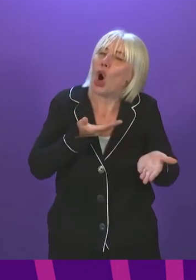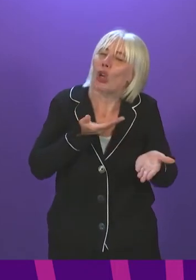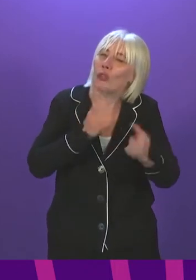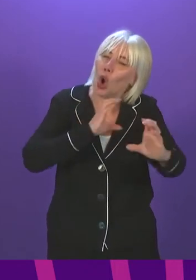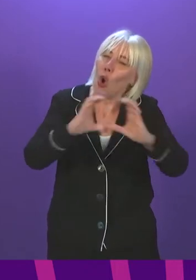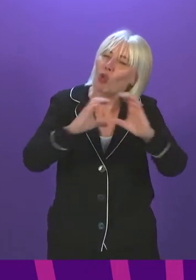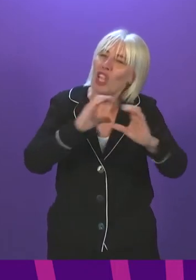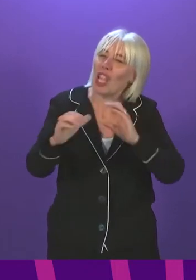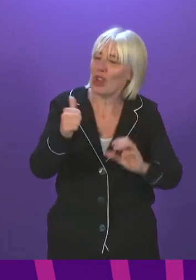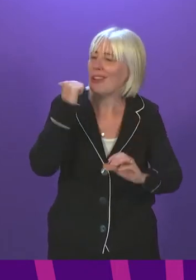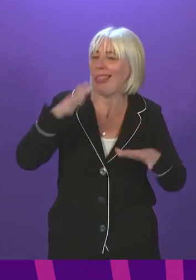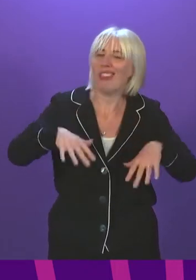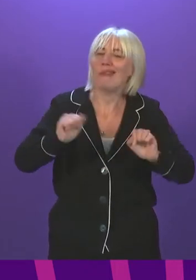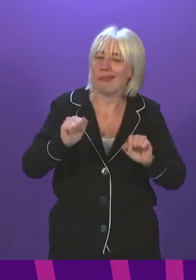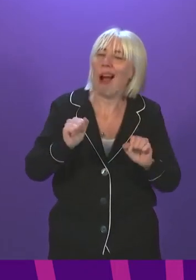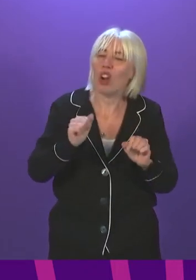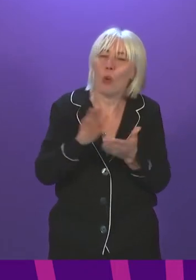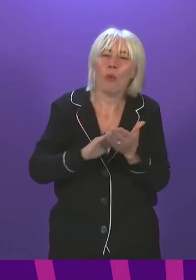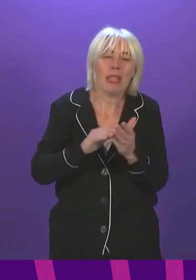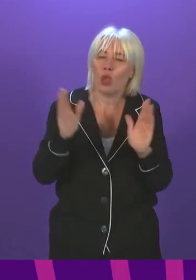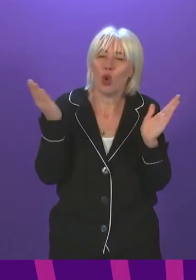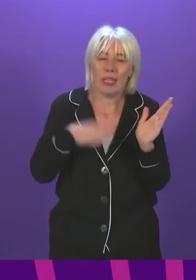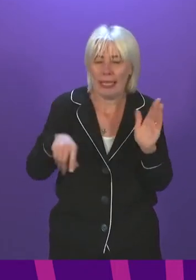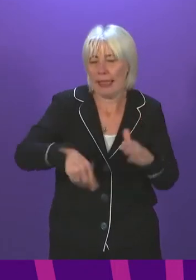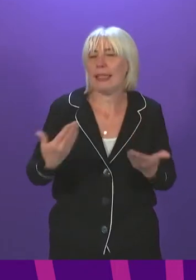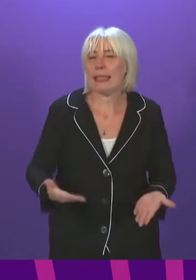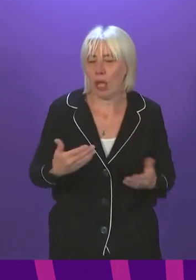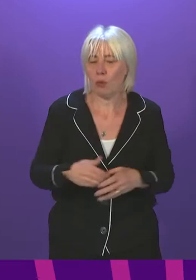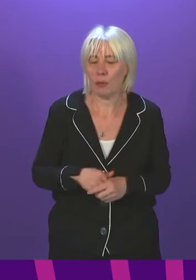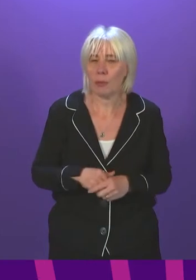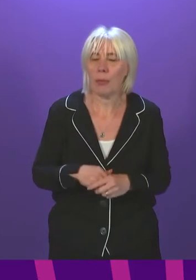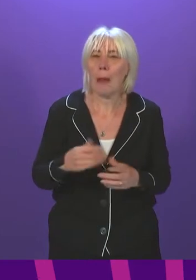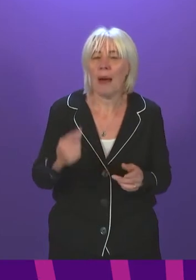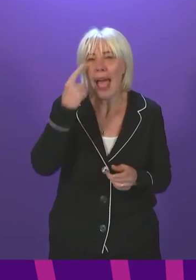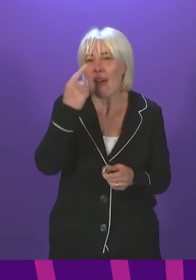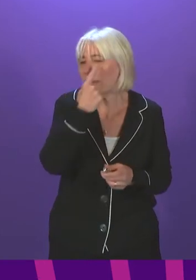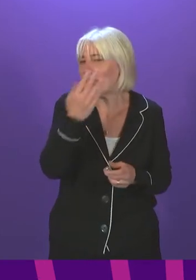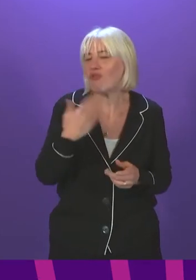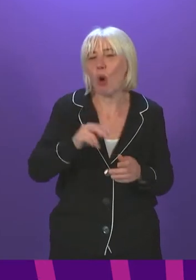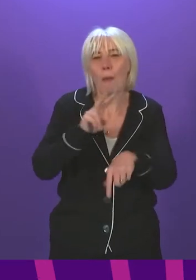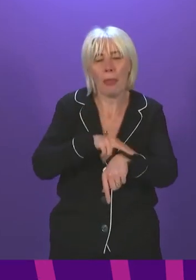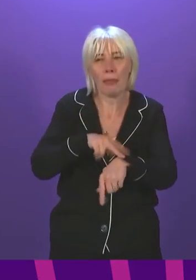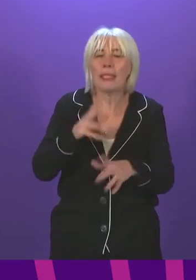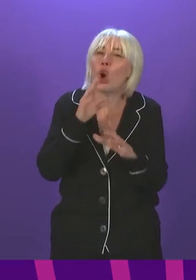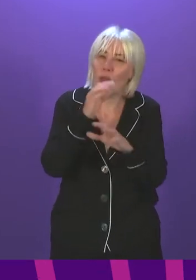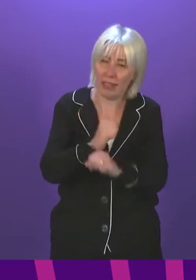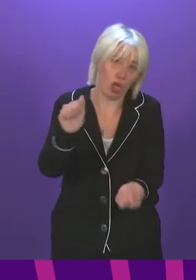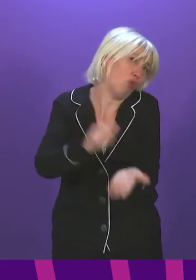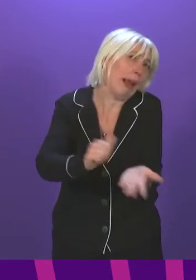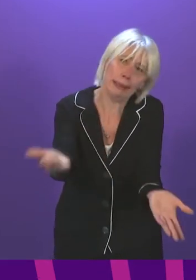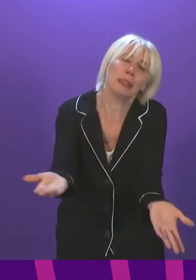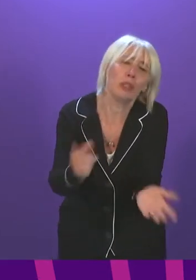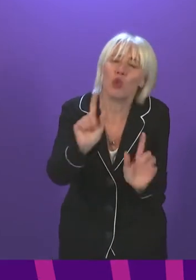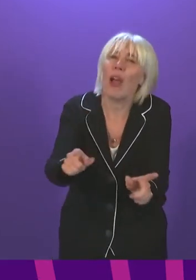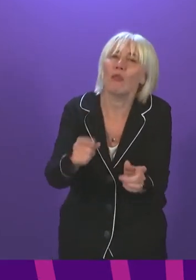have avoided this. I know this is challenging because much of the evidence that you receive from the police is confidential, and rightly so, and you make those